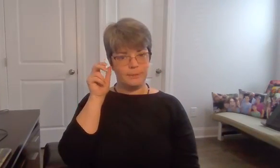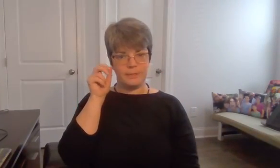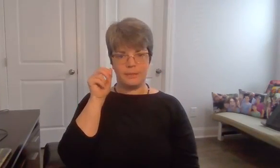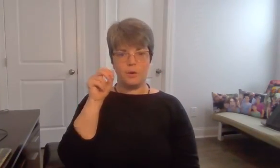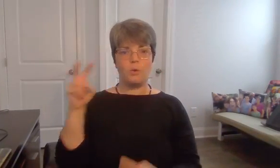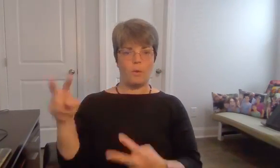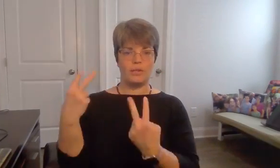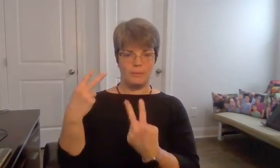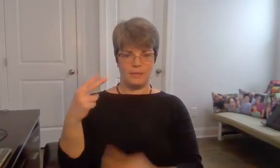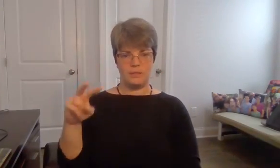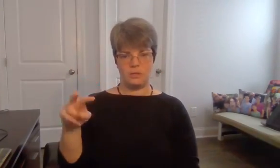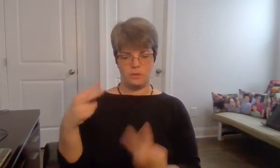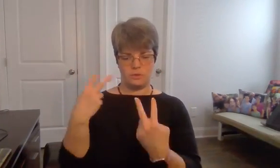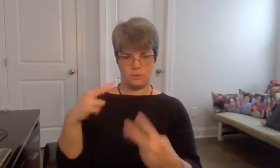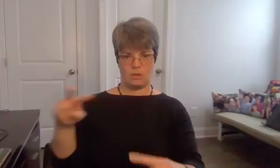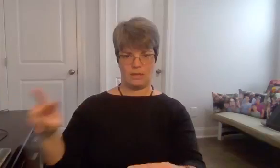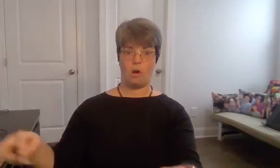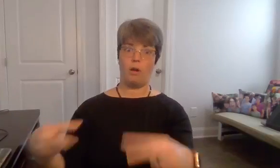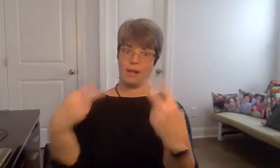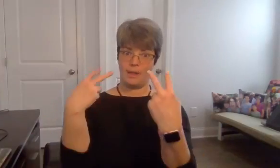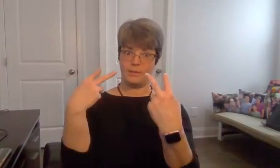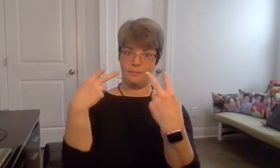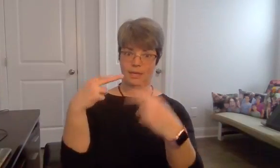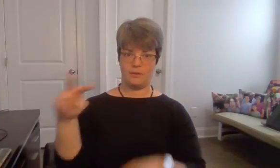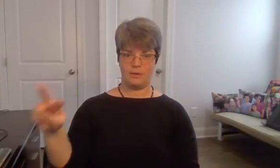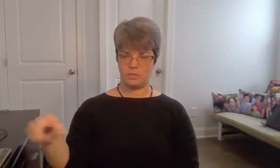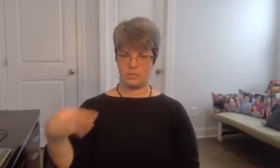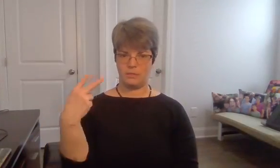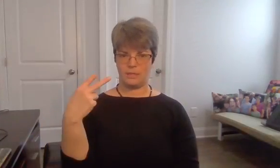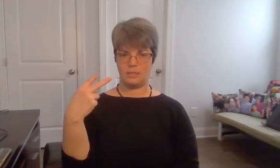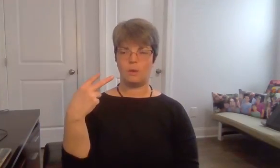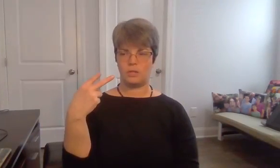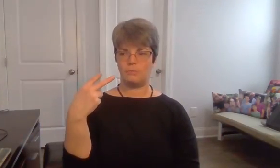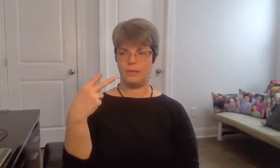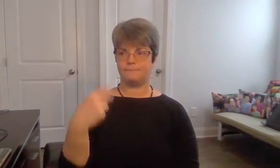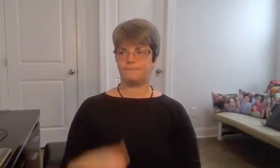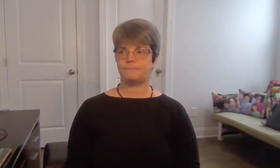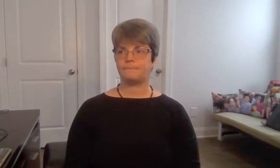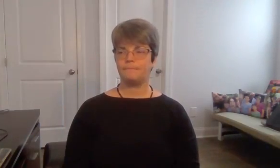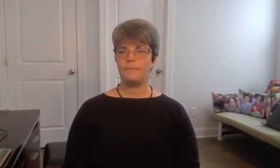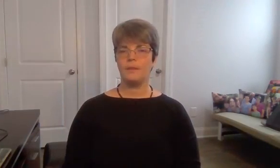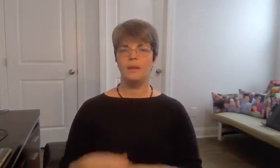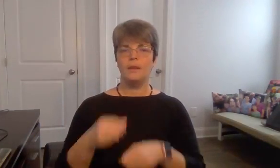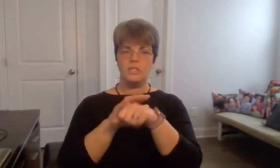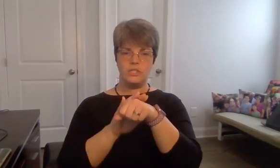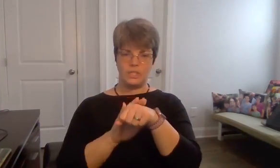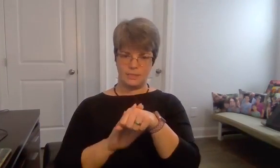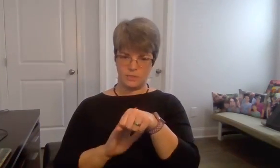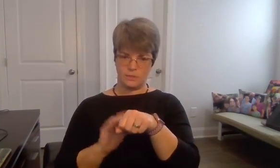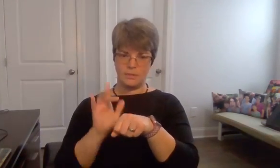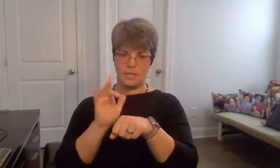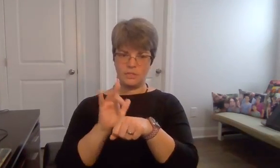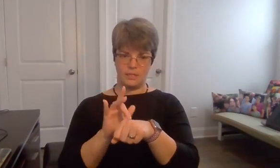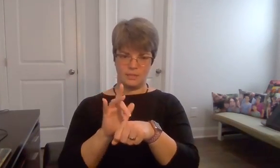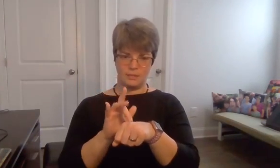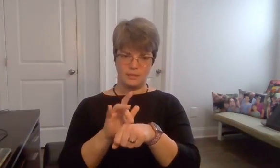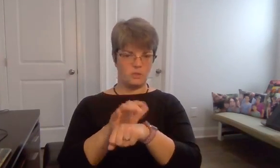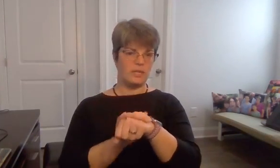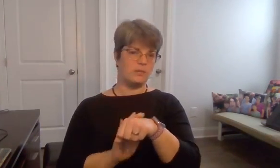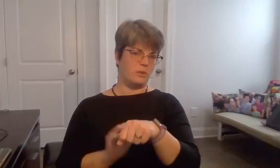What was the other? Or watch me. So you can do like all eyes on me, or you can just do like this, watch me. Gentle touches. So gentle